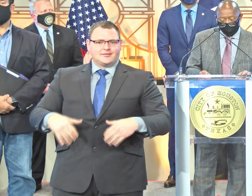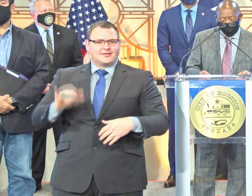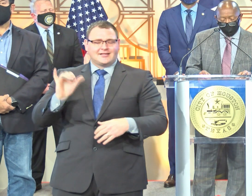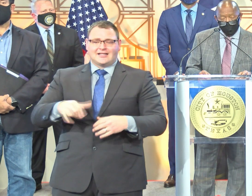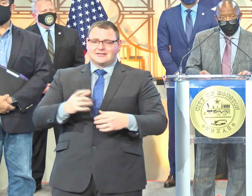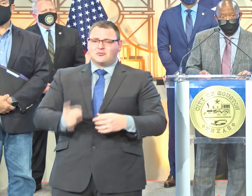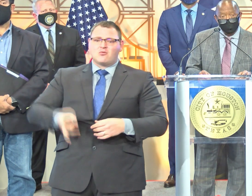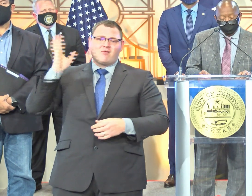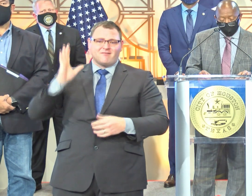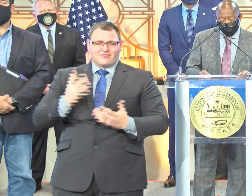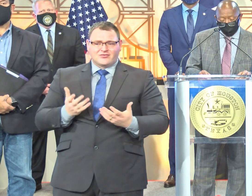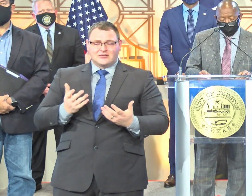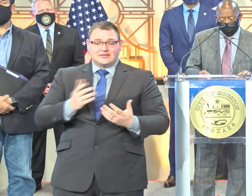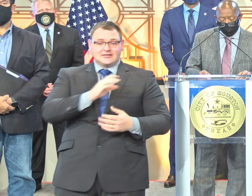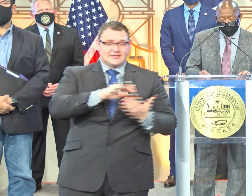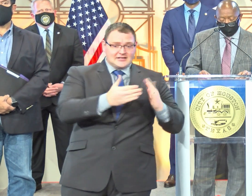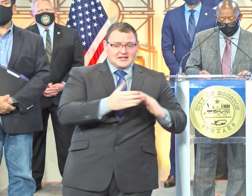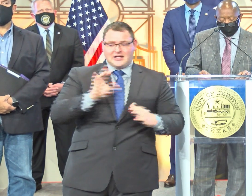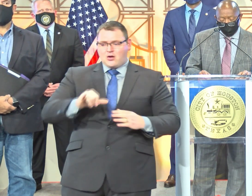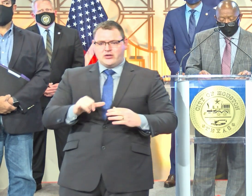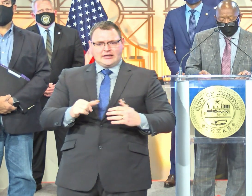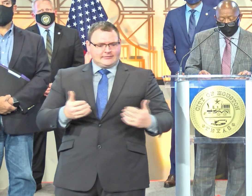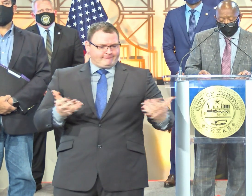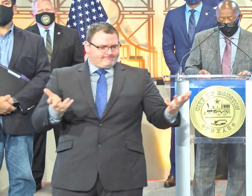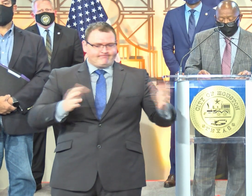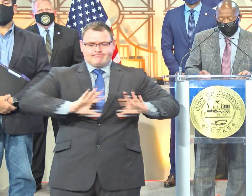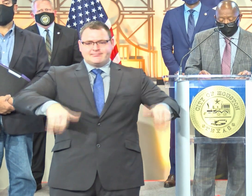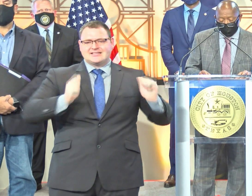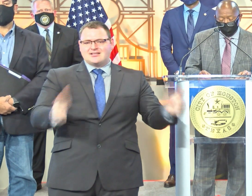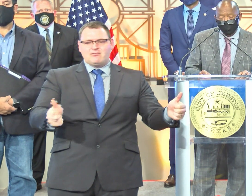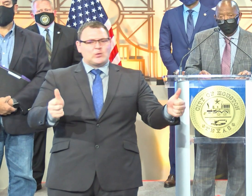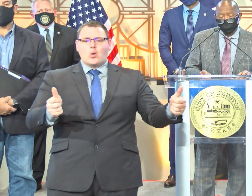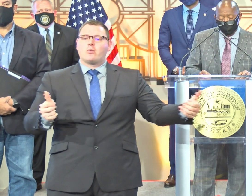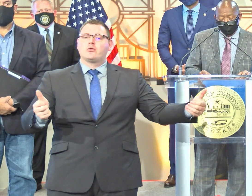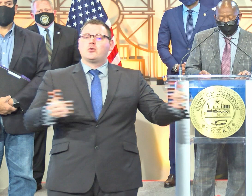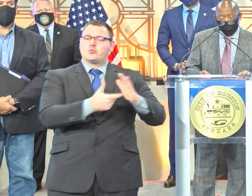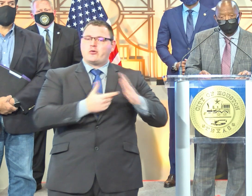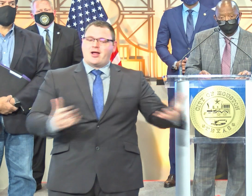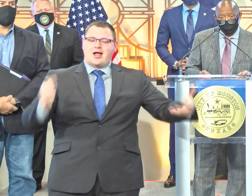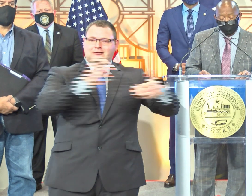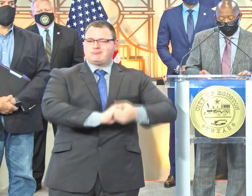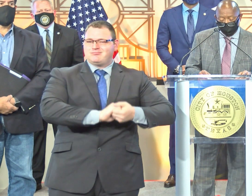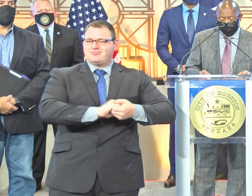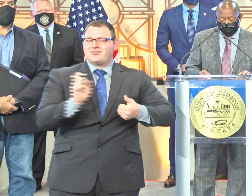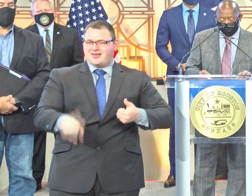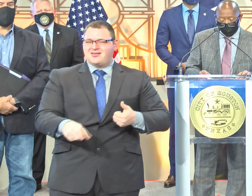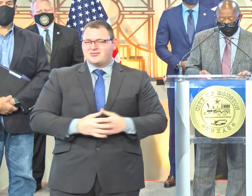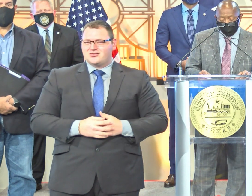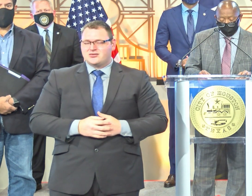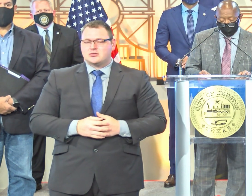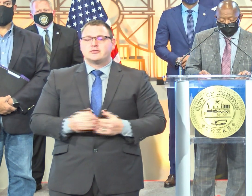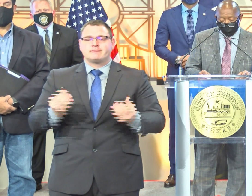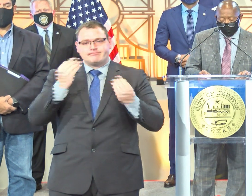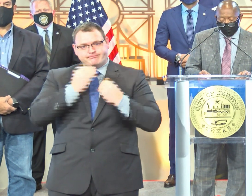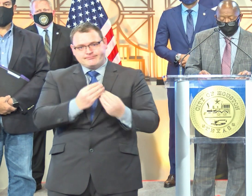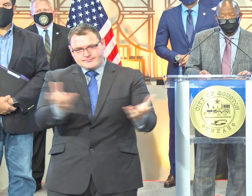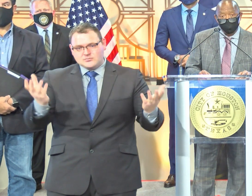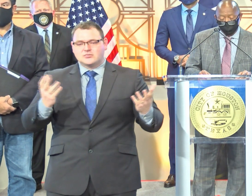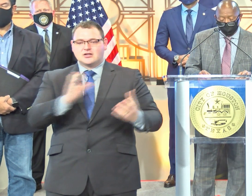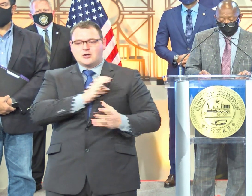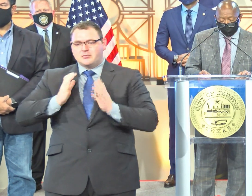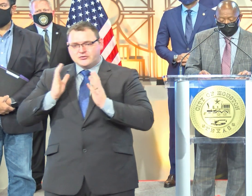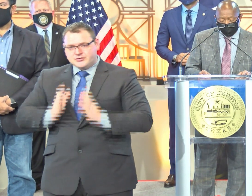impact of COVID-19, I anticipate this program will help us reduce our nightly homeless population by the end of the year, with